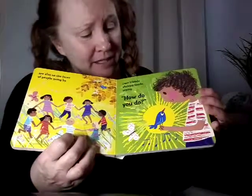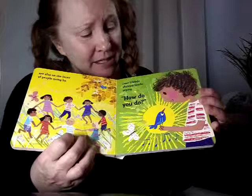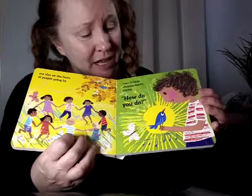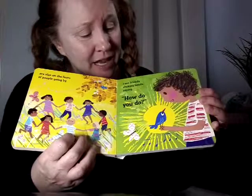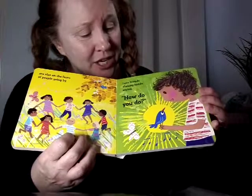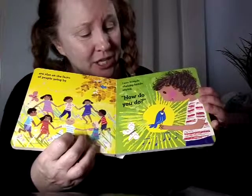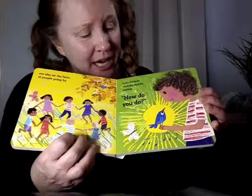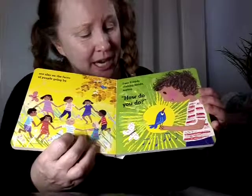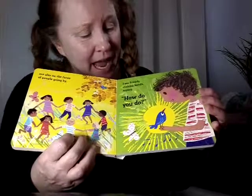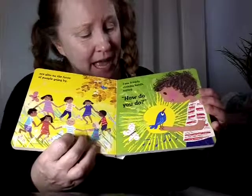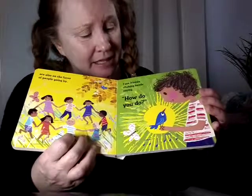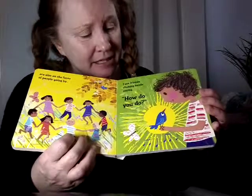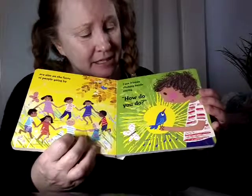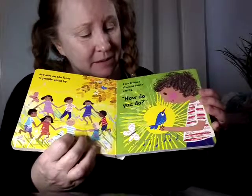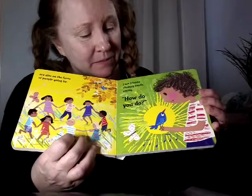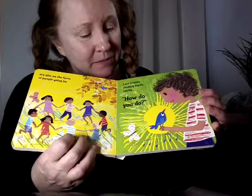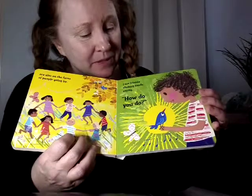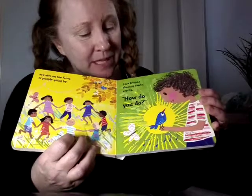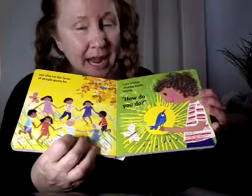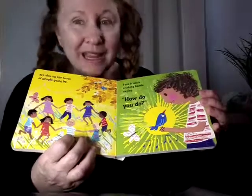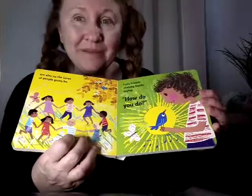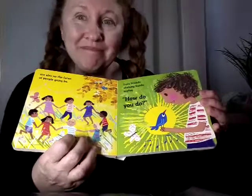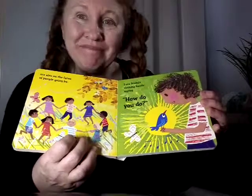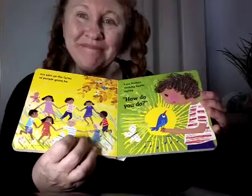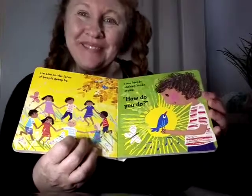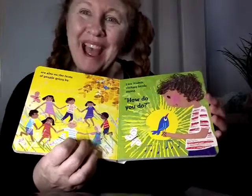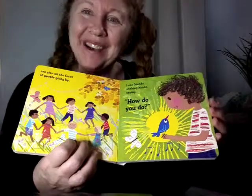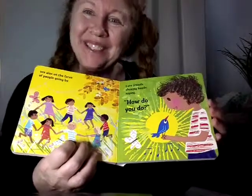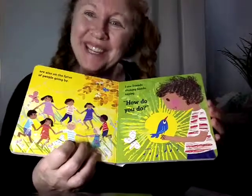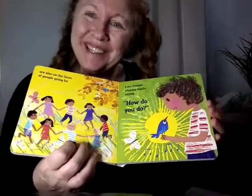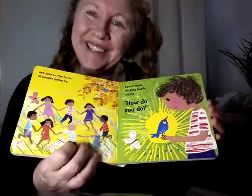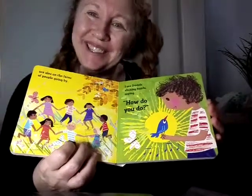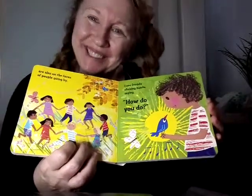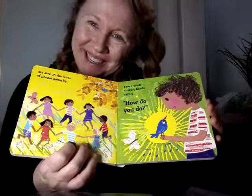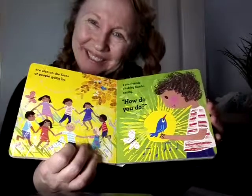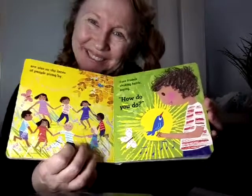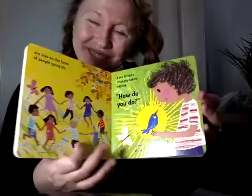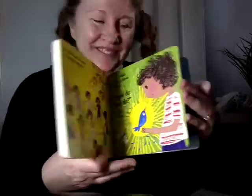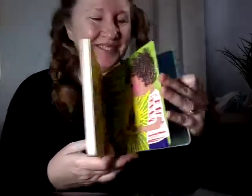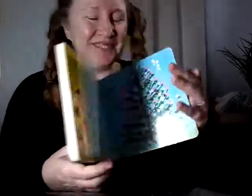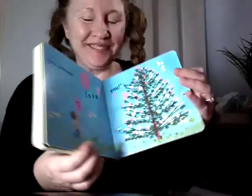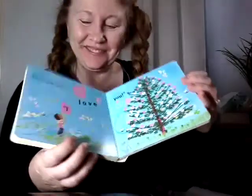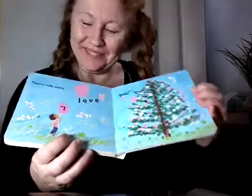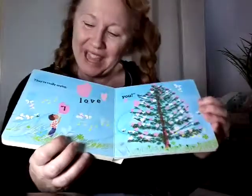friends shaking hands, saying, how do you do?